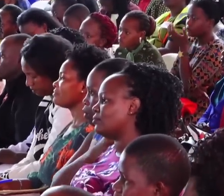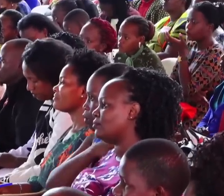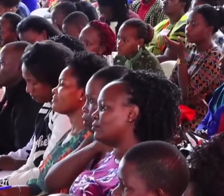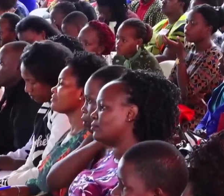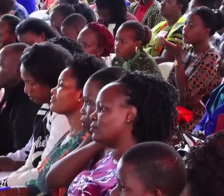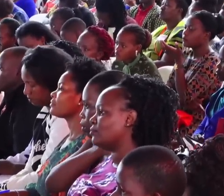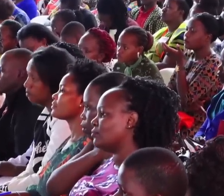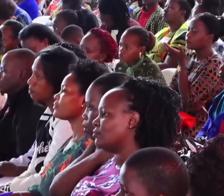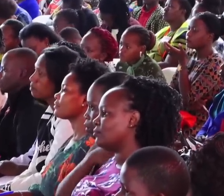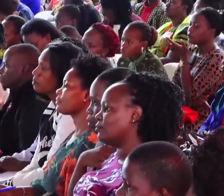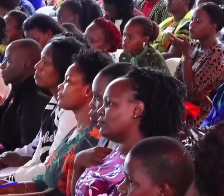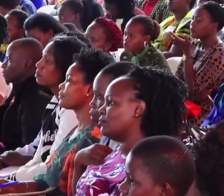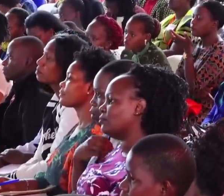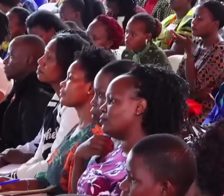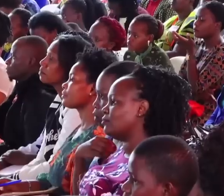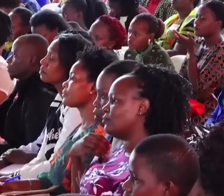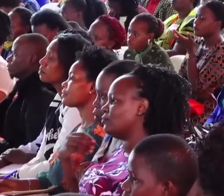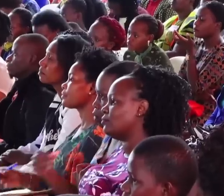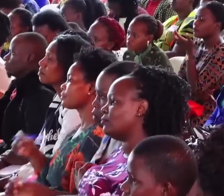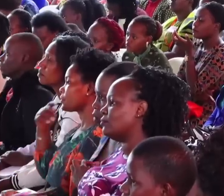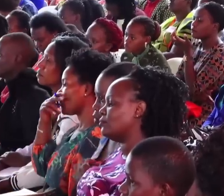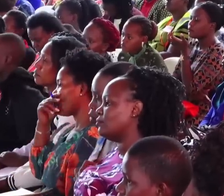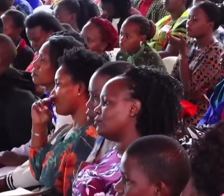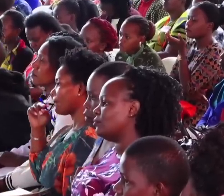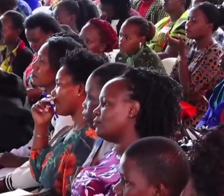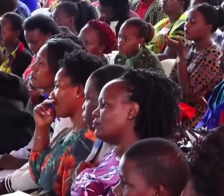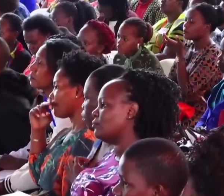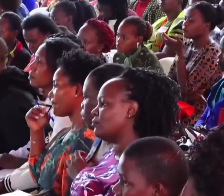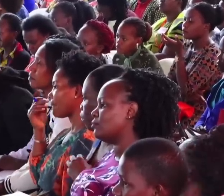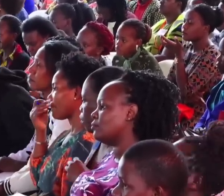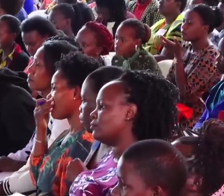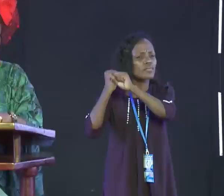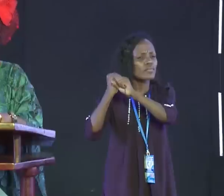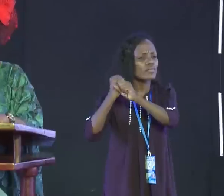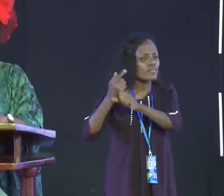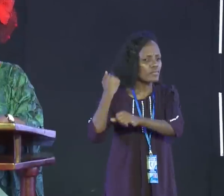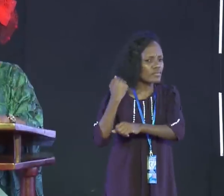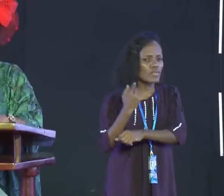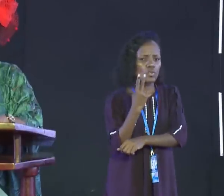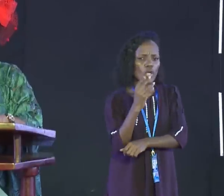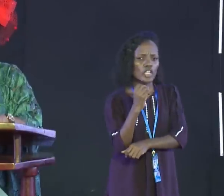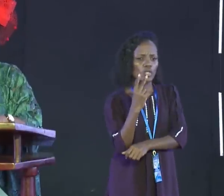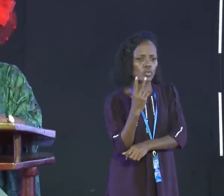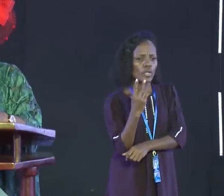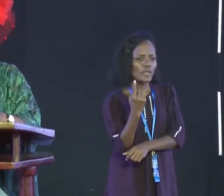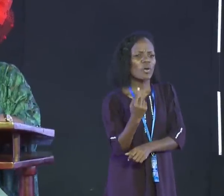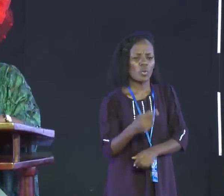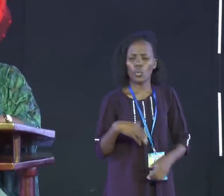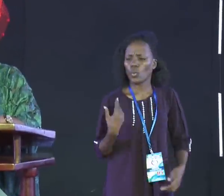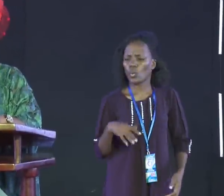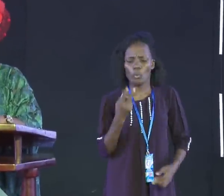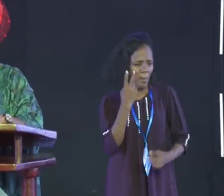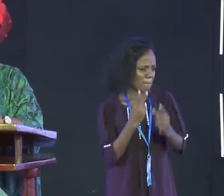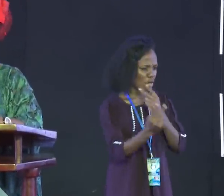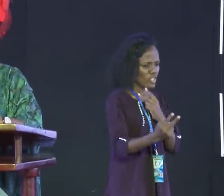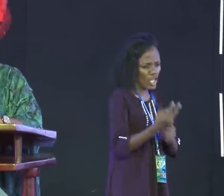things and they've not come to pass in my life. Omwaka oguwedde nalagula. I really prophesied last year.